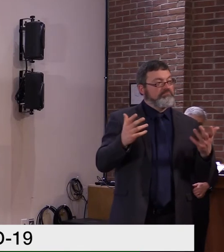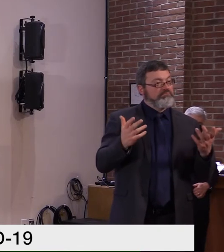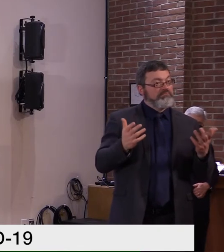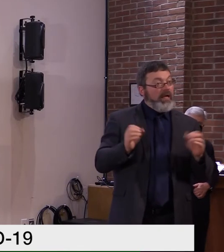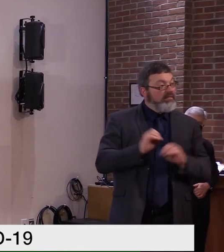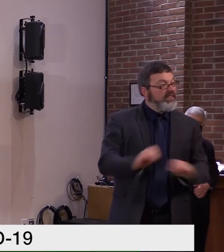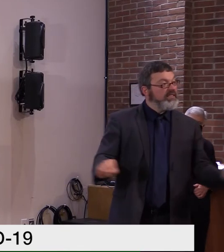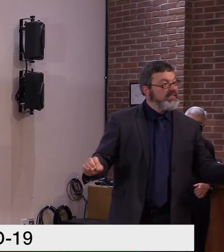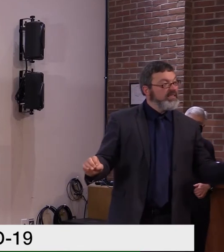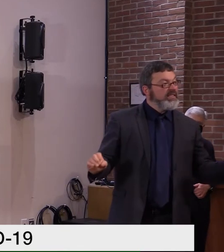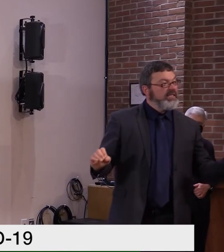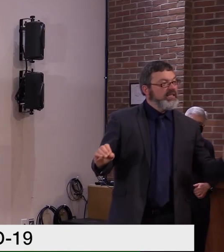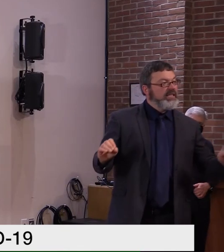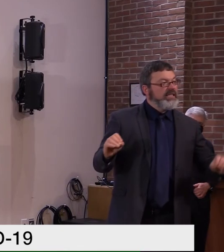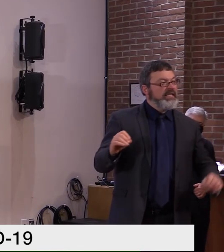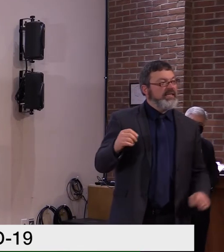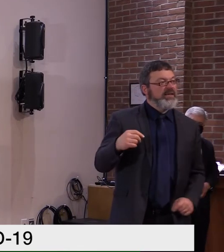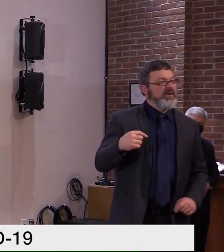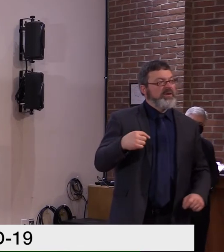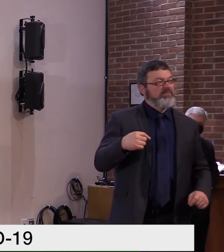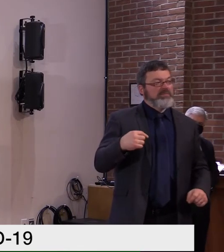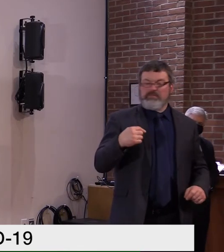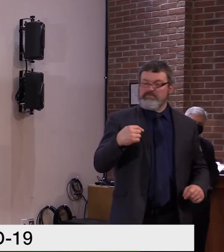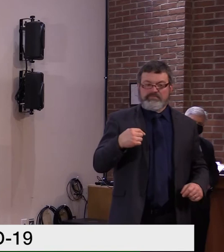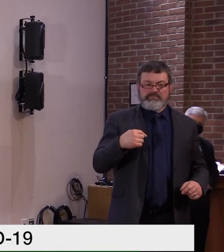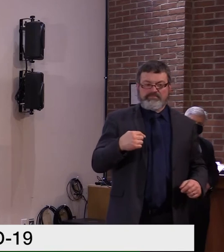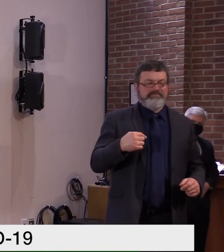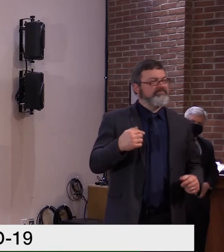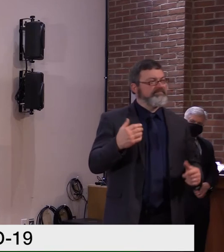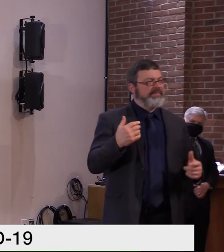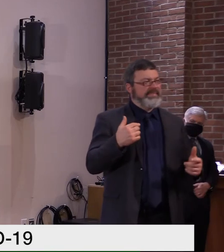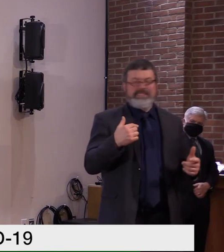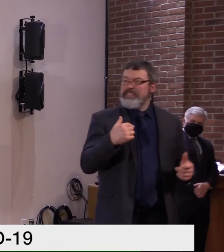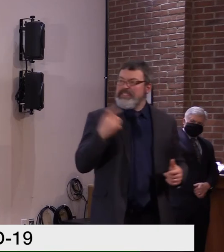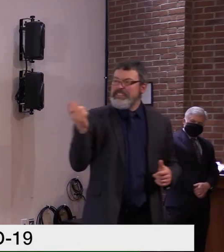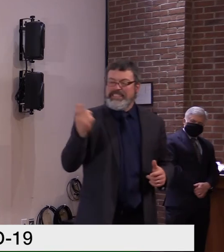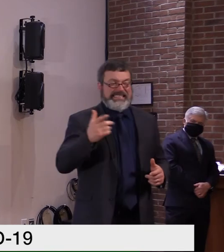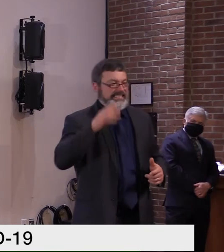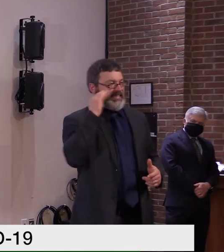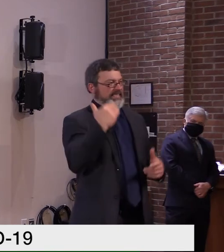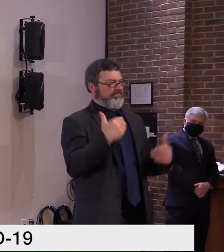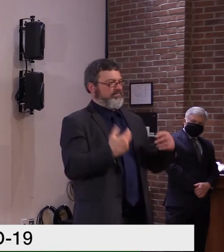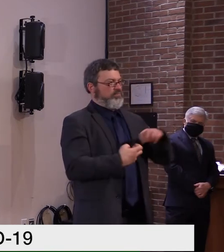I'm wondering if we have a problem. Yes, we have had some issues today with teams.